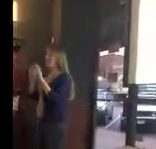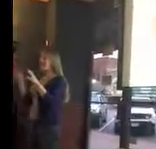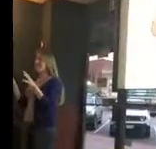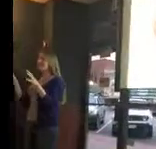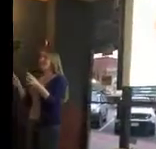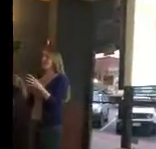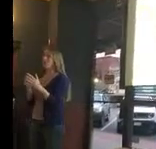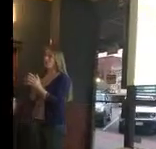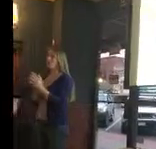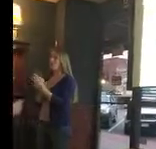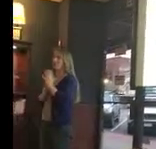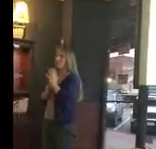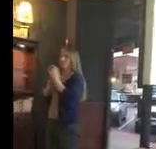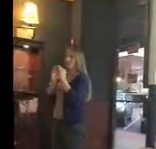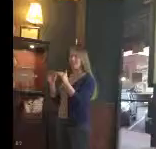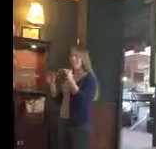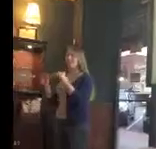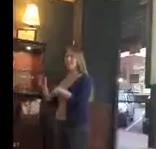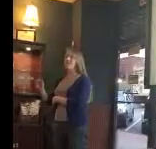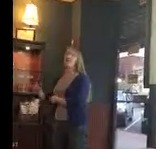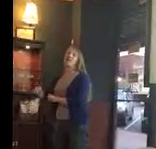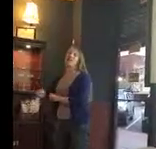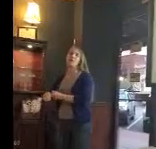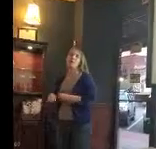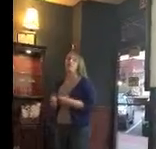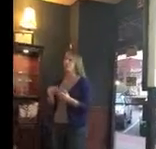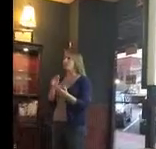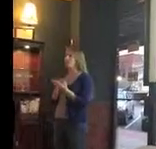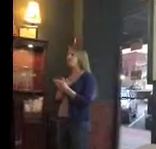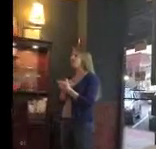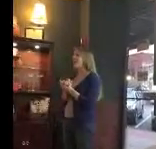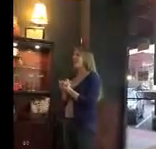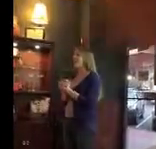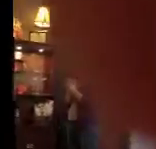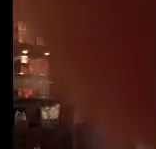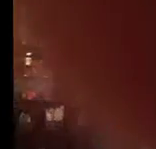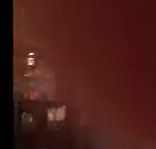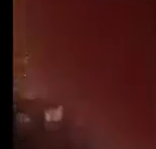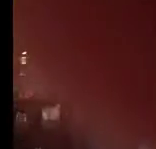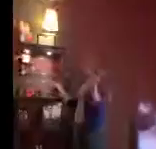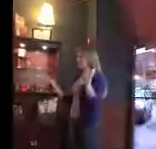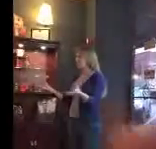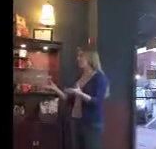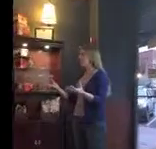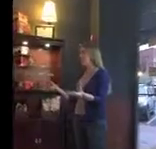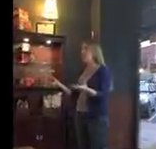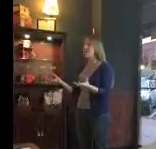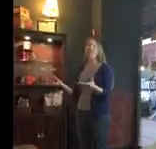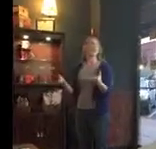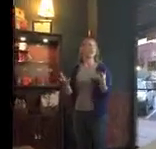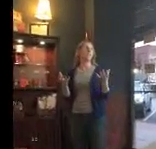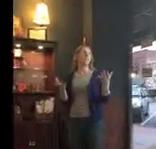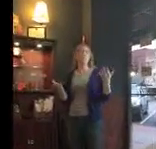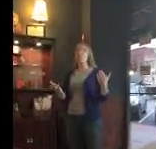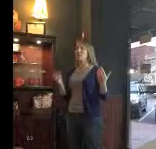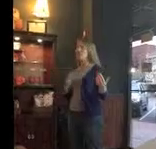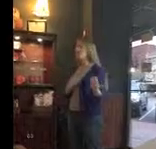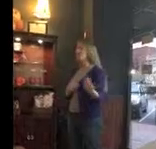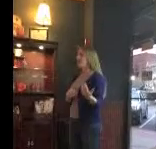of diets, and I don't know much about this part of it, but I know that the control diet had no distiller's grain in it, and then the treatment diet